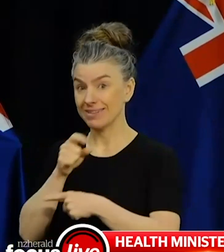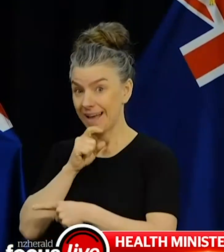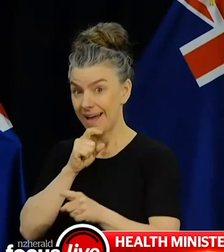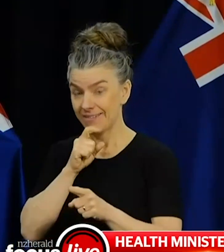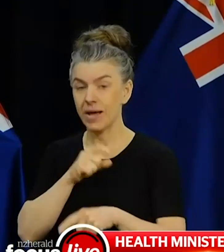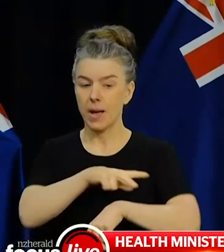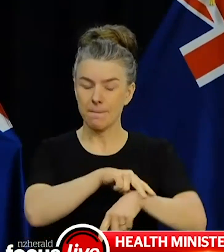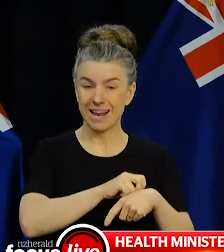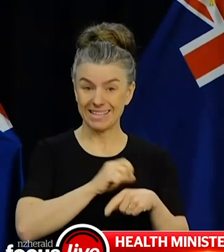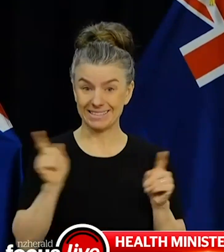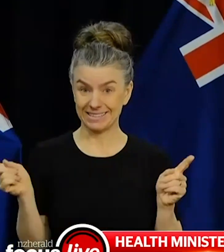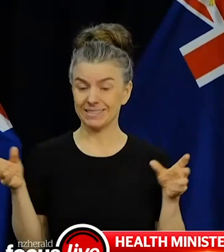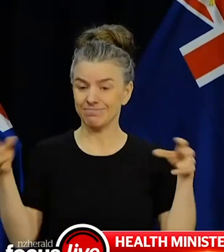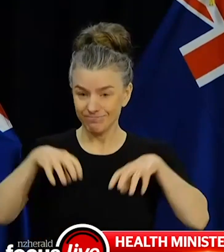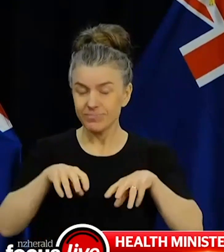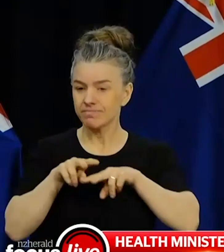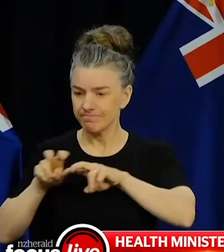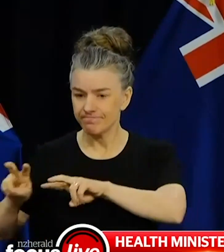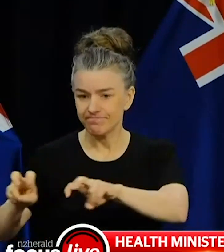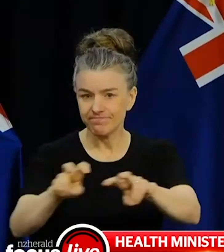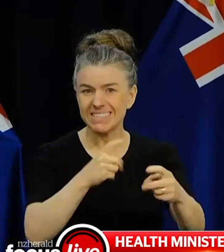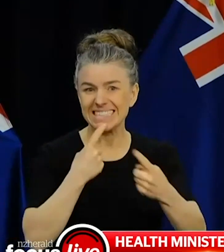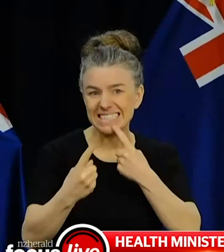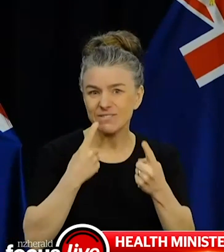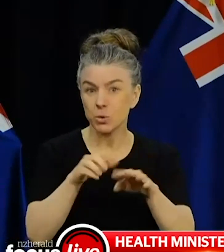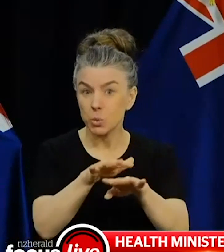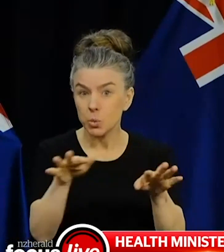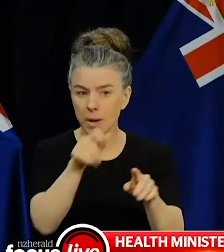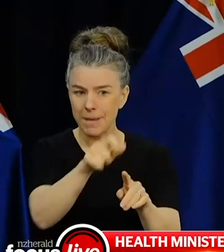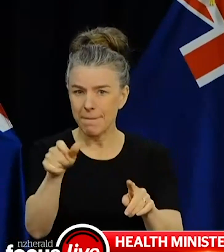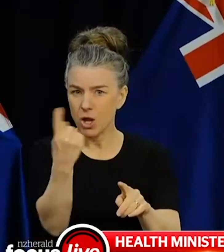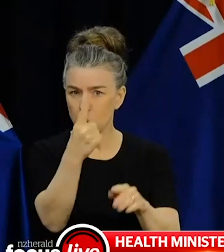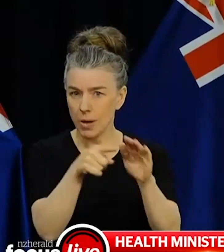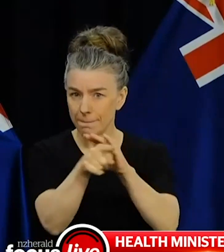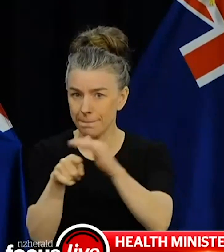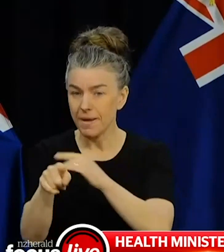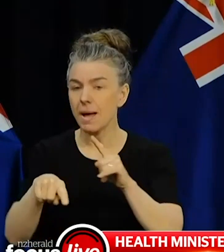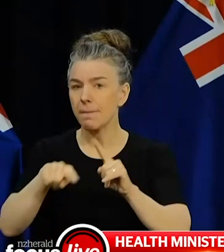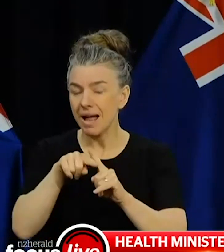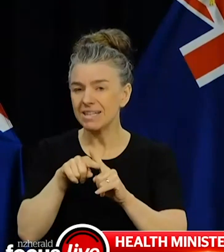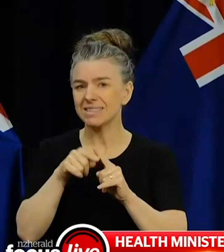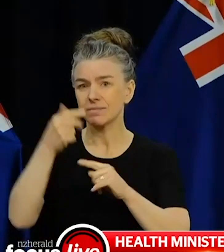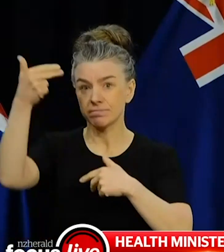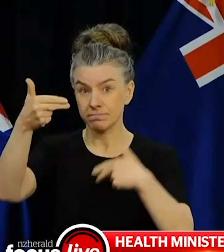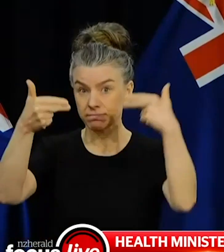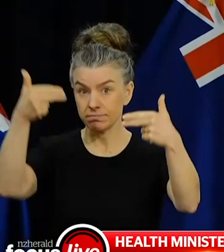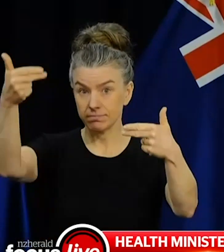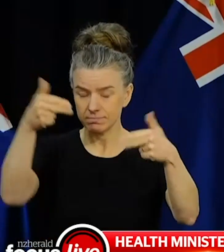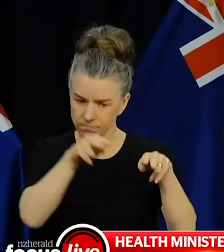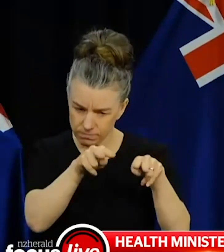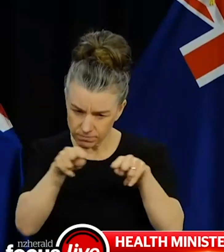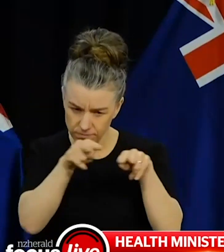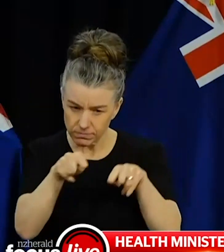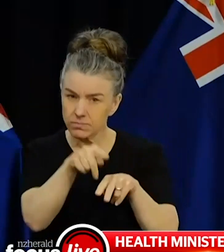undertake investigations surrounding the incident by interviewing the people and using mechanisms such as CCTV